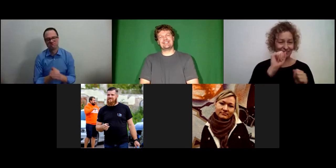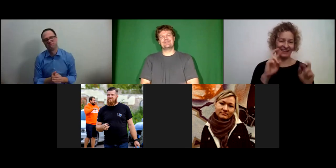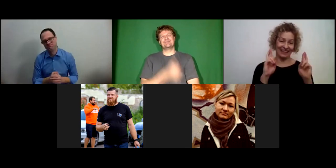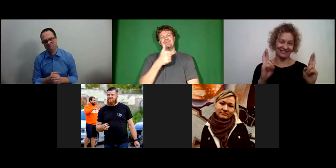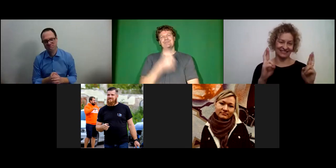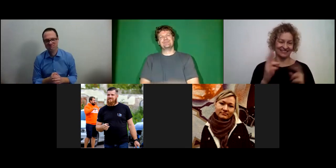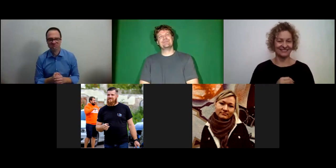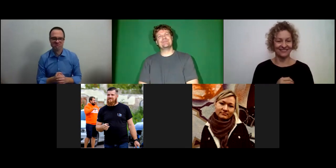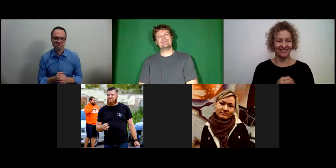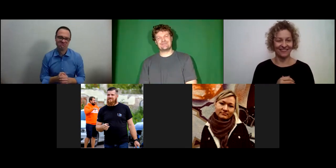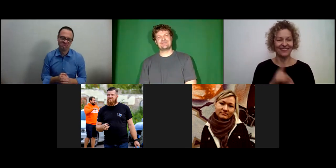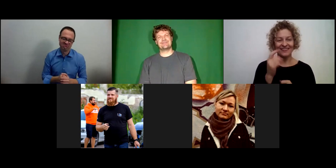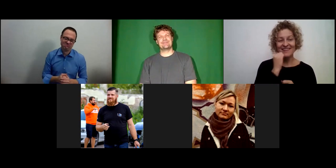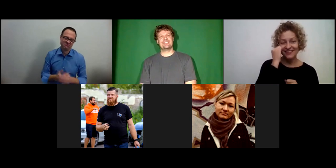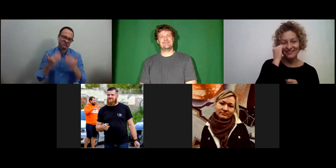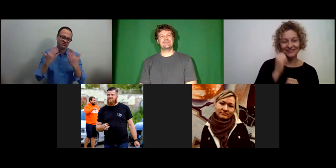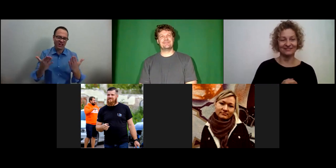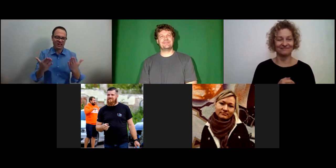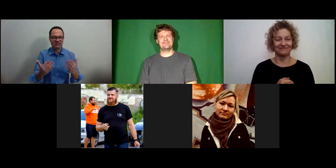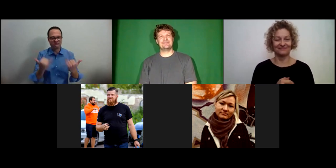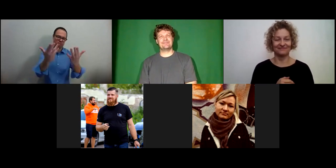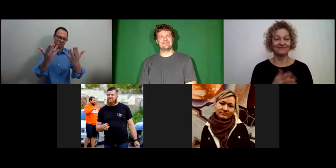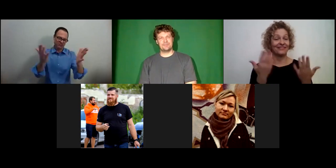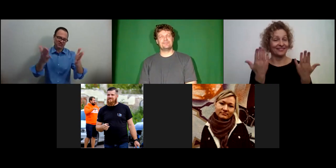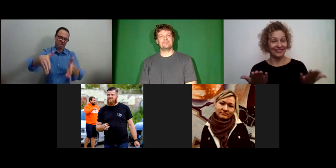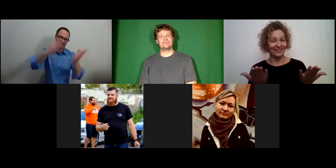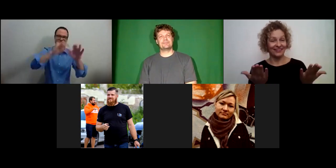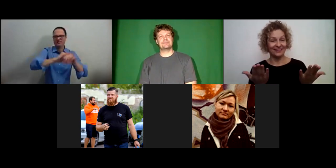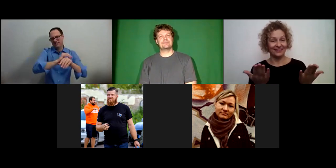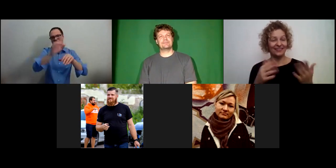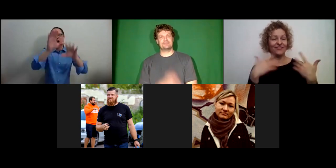interpreters. Hope to work with you many more times in the future.